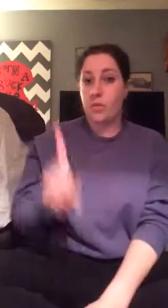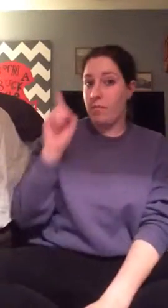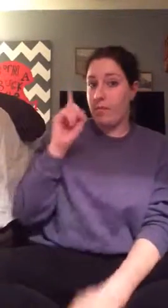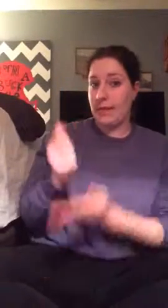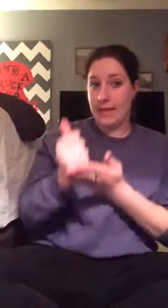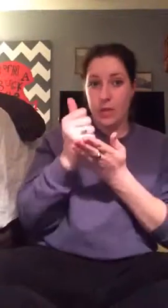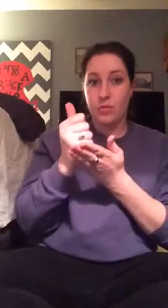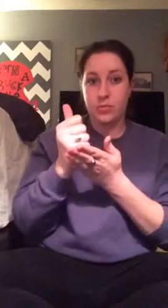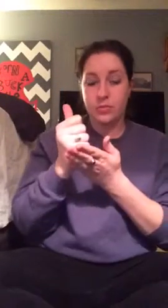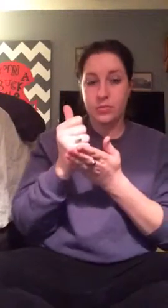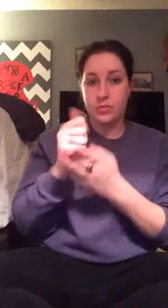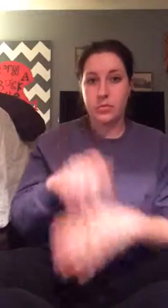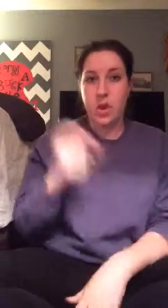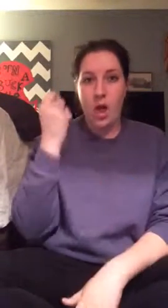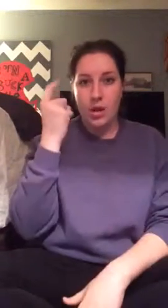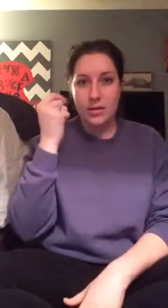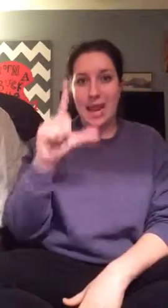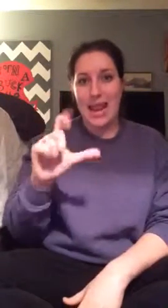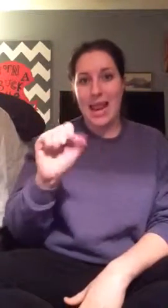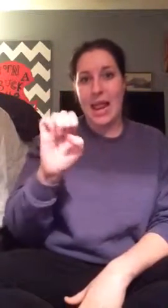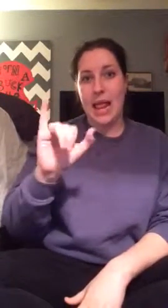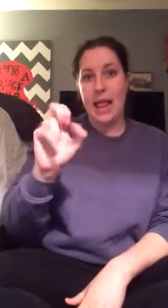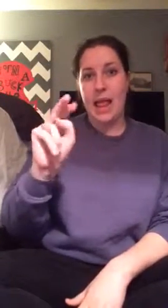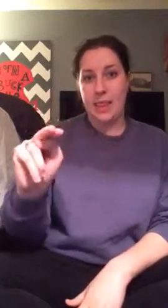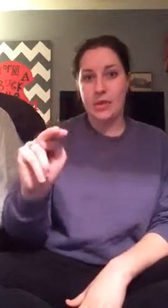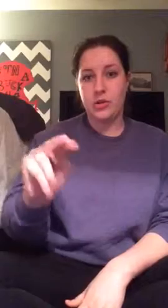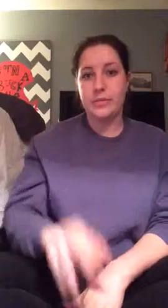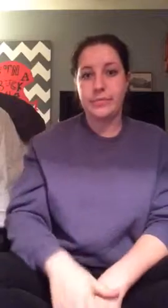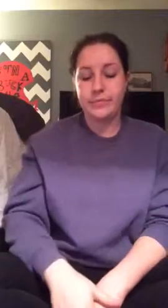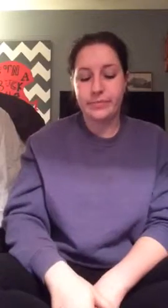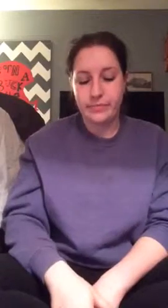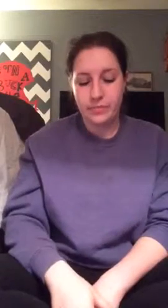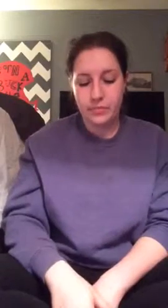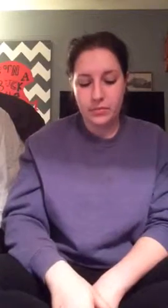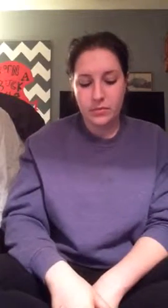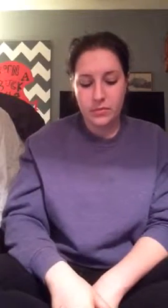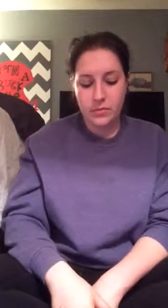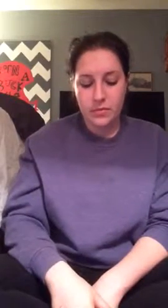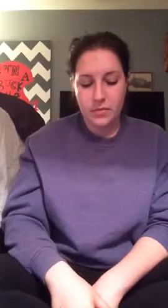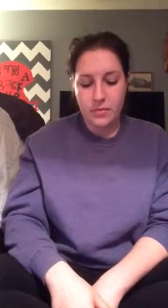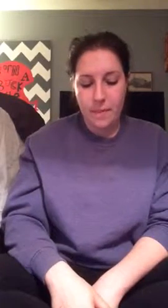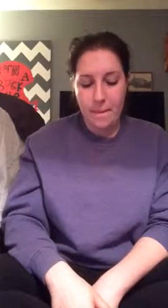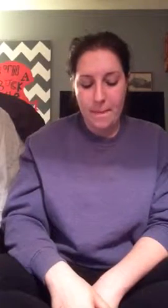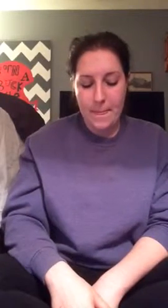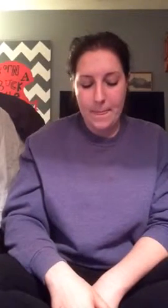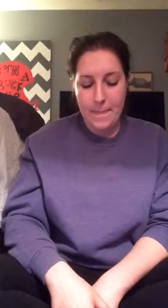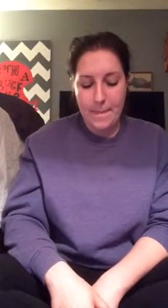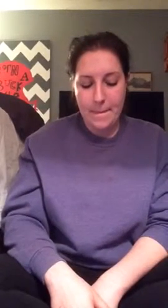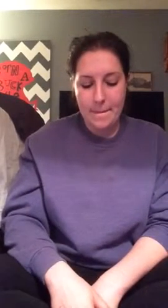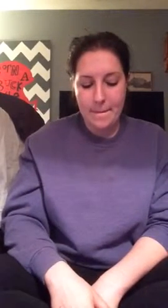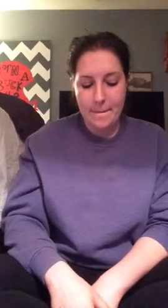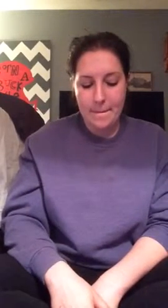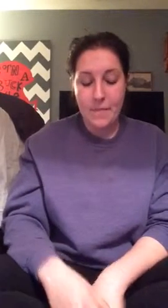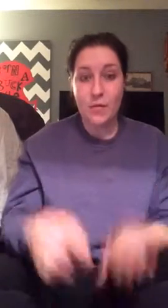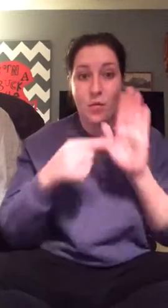be honest with you, there are other centers that also give a push, kind of overlap. For example, it doesn't only send it to Broca's area.